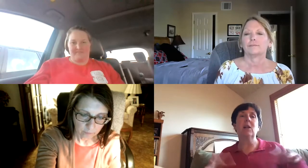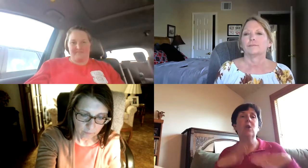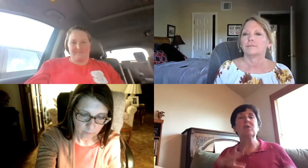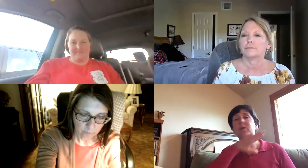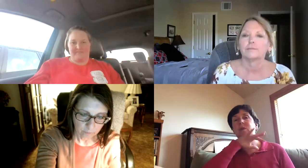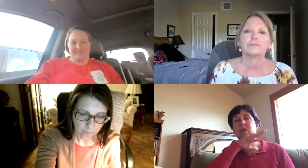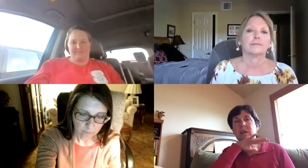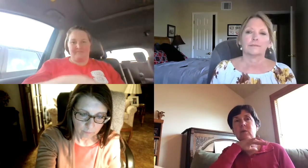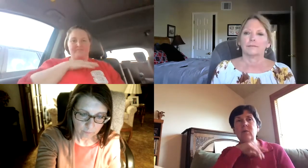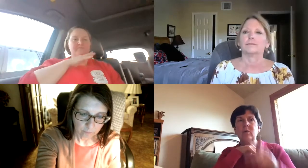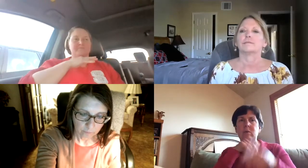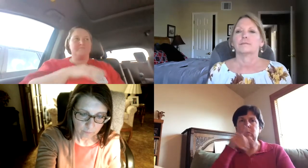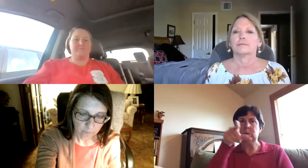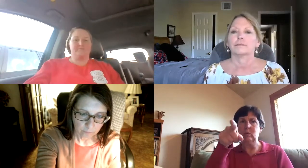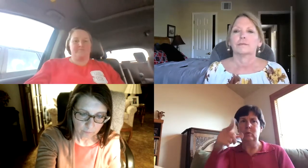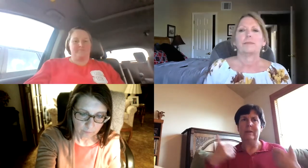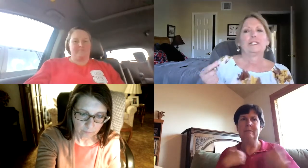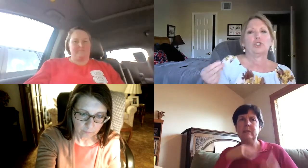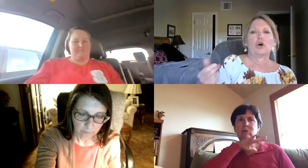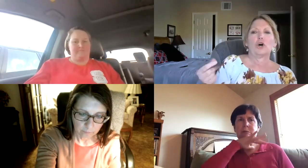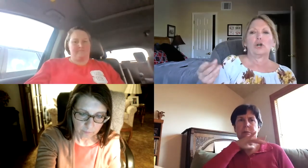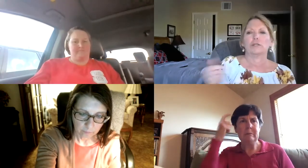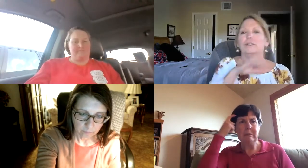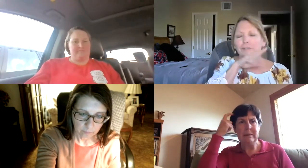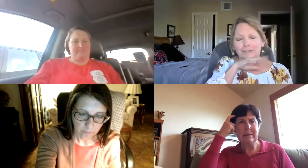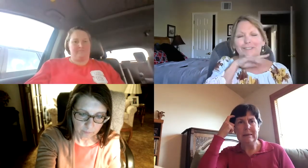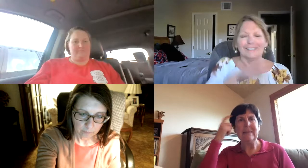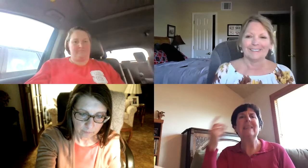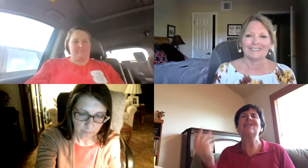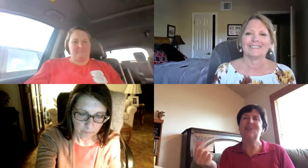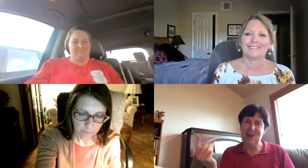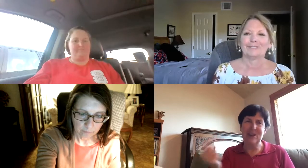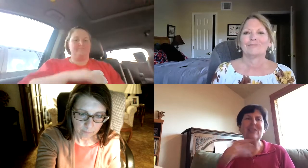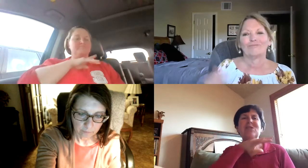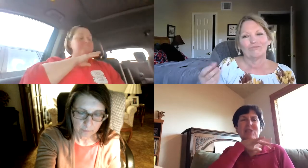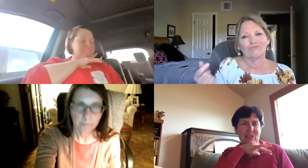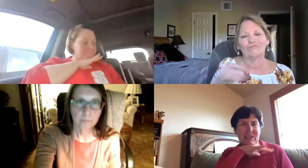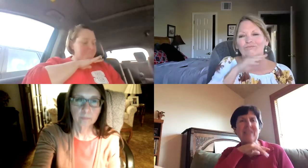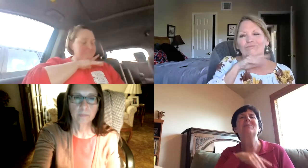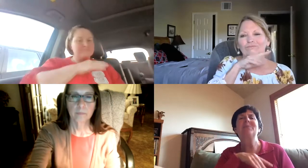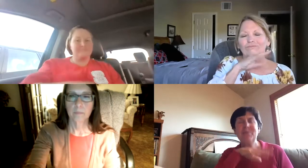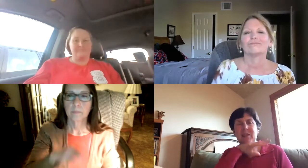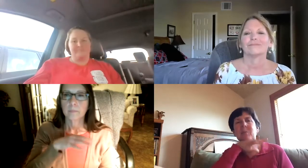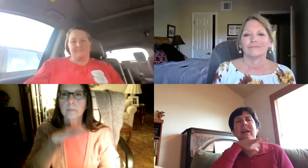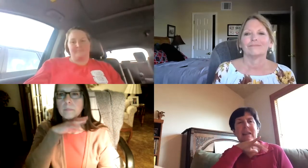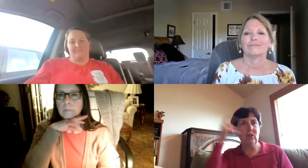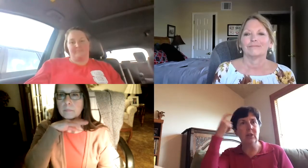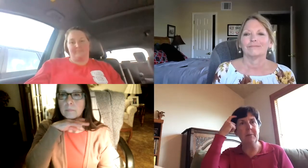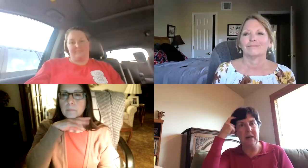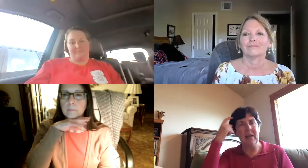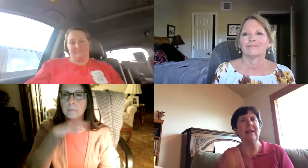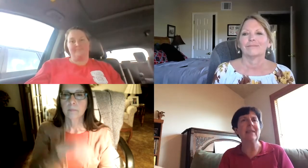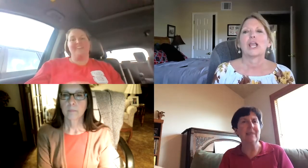My clothes were dirty. Ooh. My dog. Dog is dirty. Someone had a